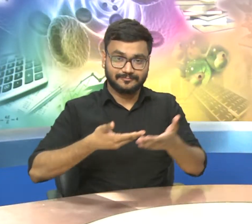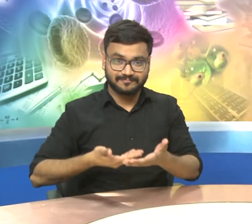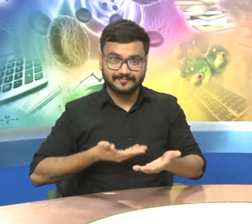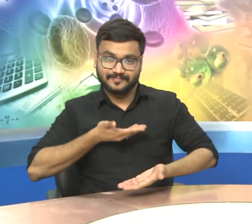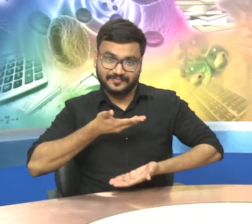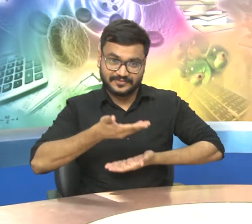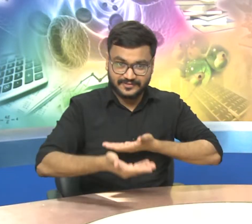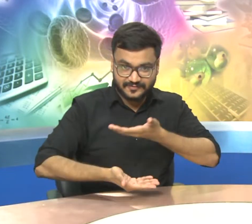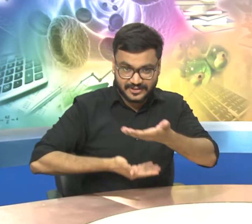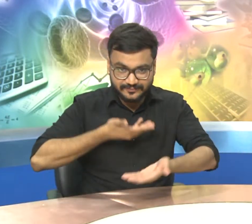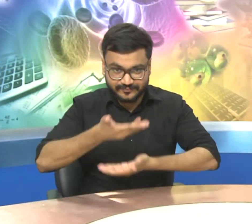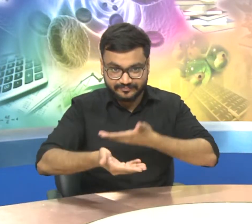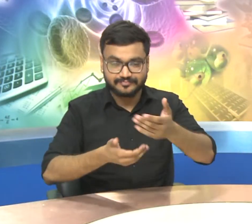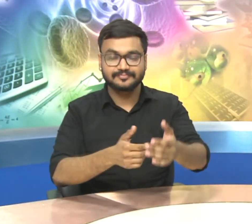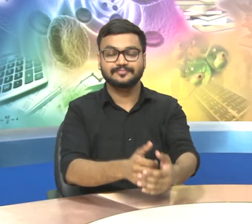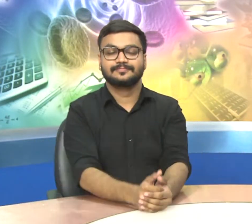Welcome back to our classes.